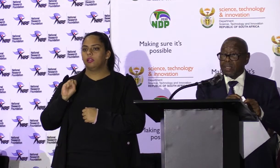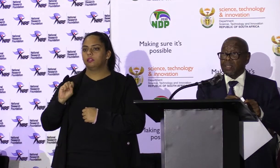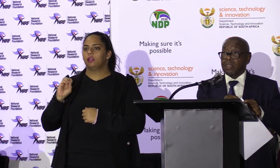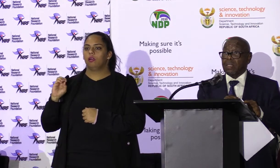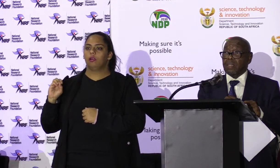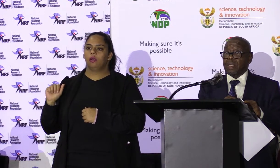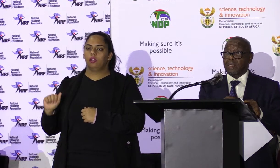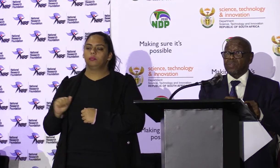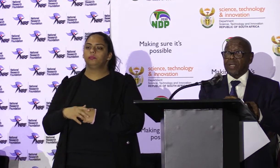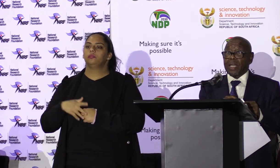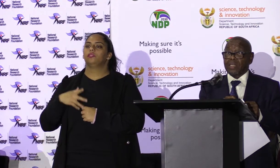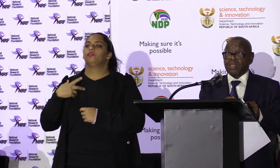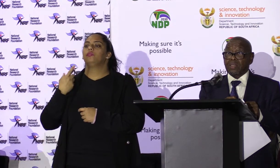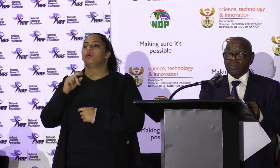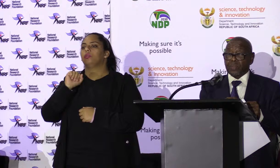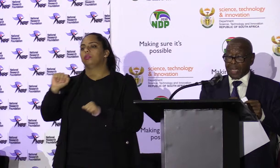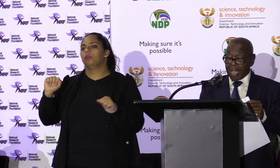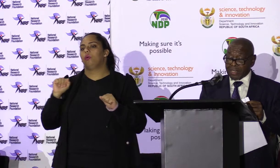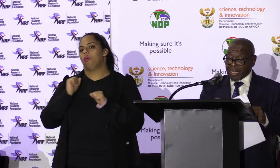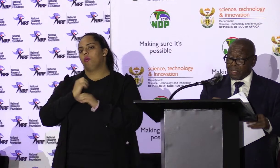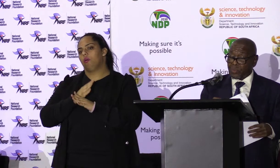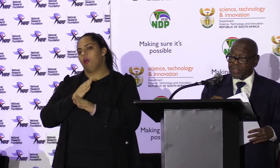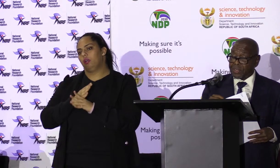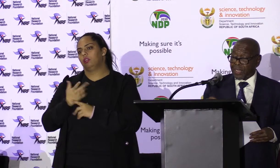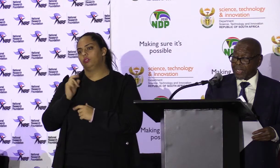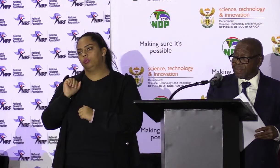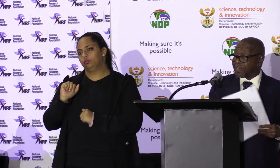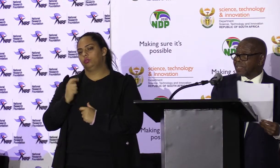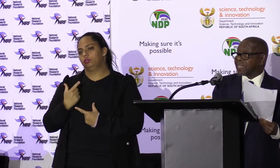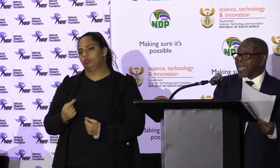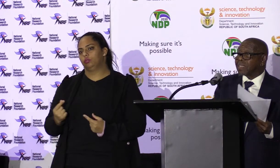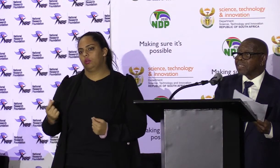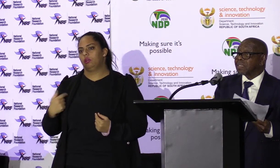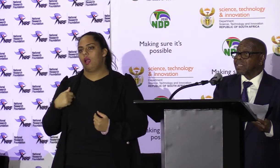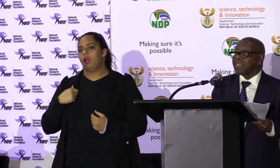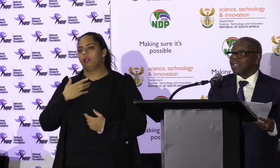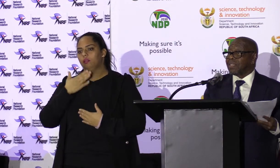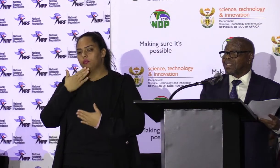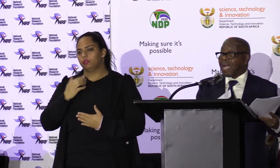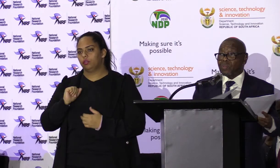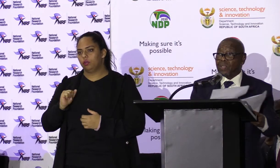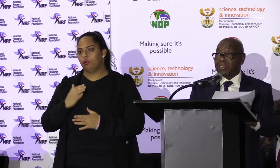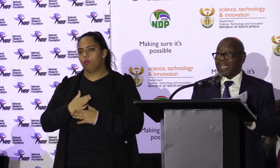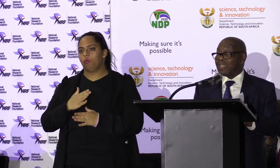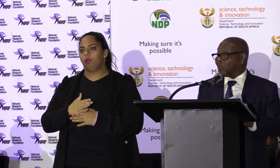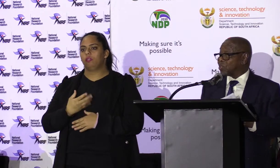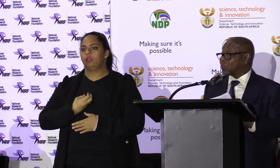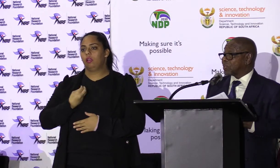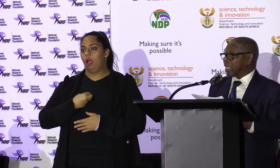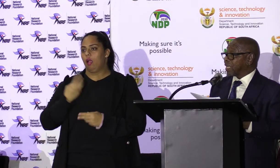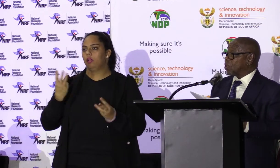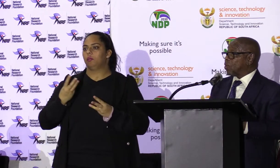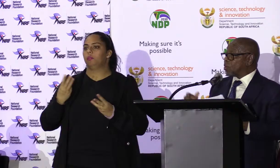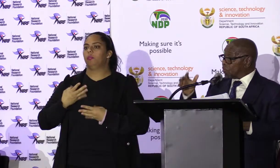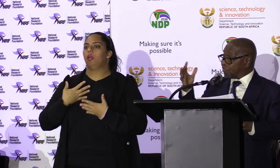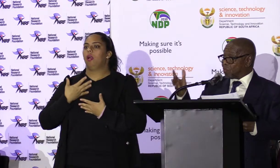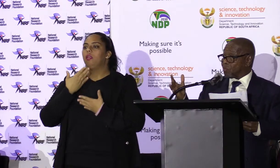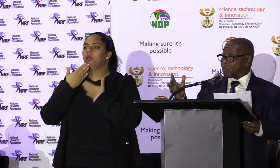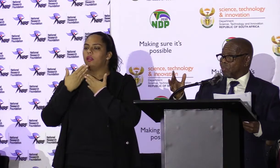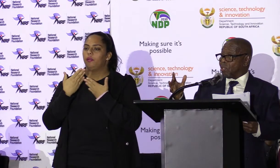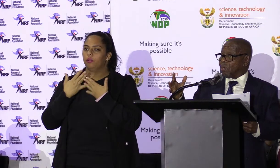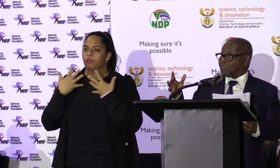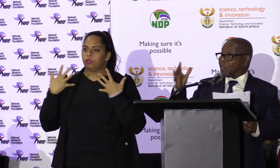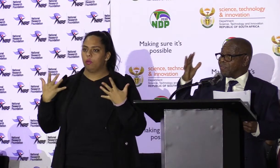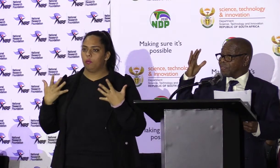the work that you are actually doing. I really wish then, having thanked the young ones, I wish to thank all